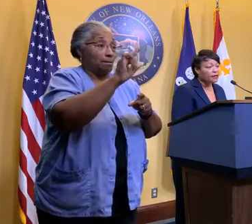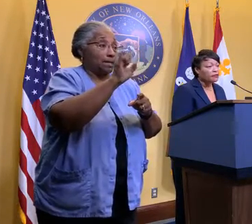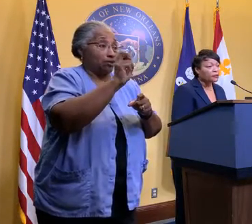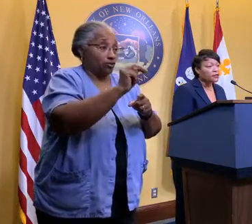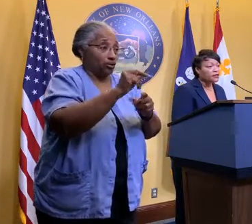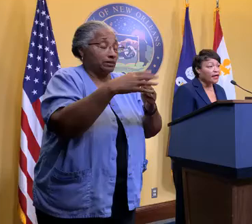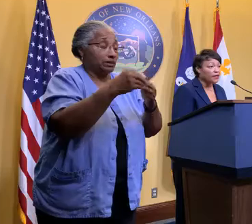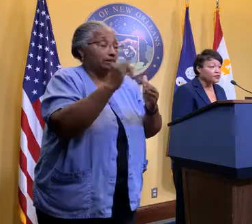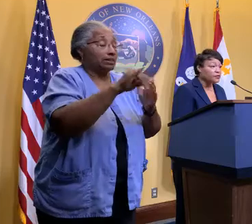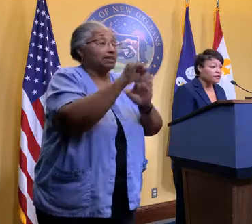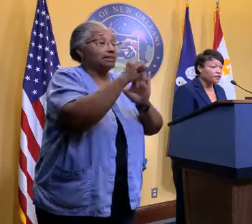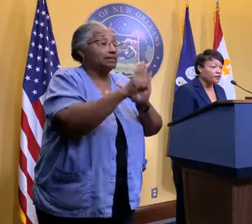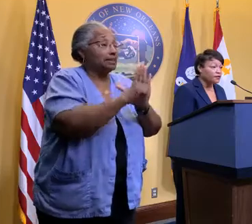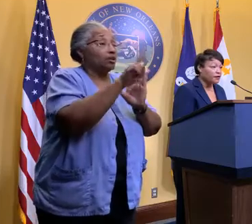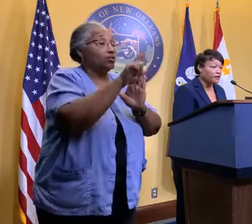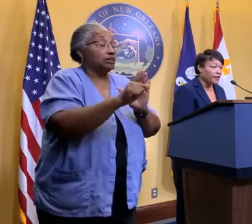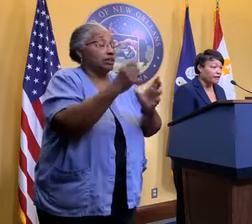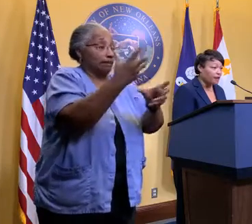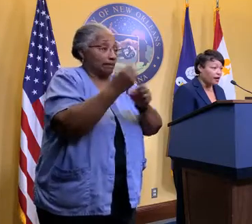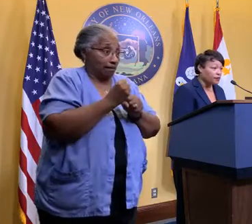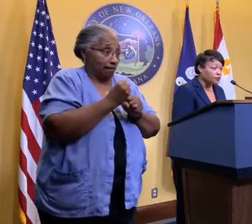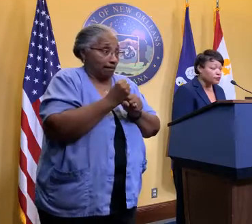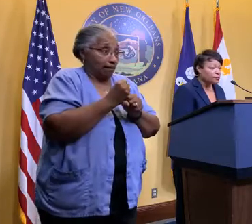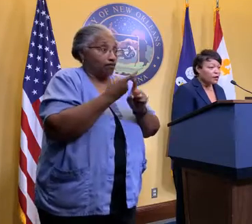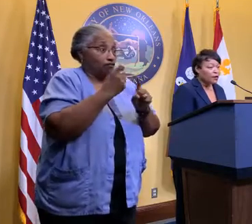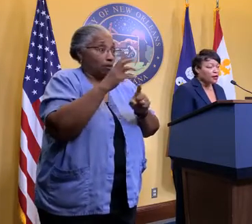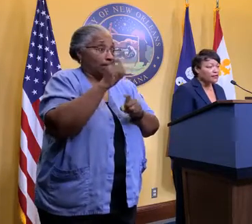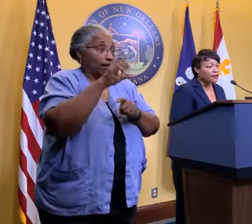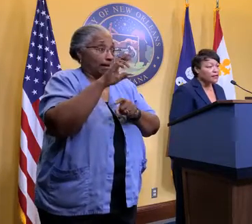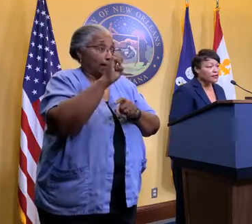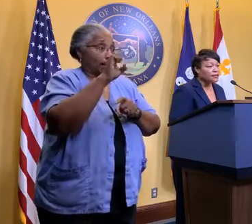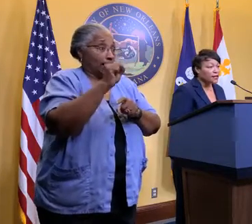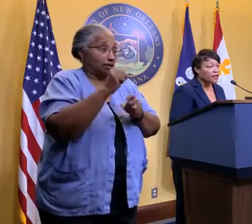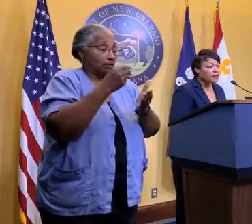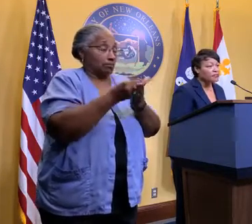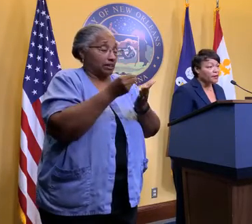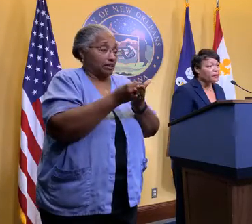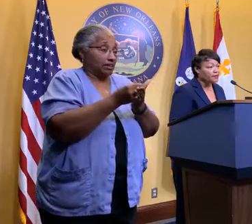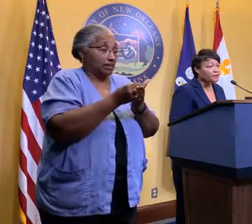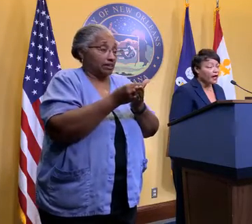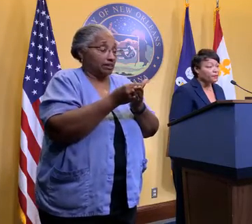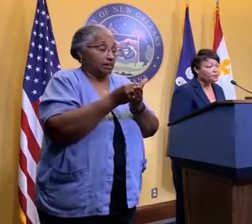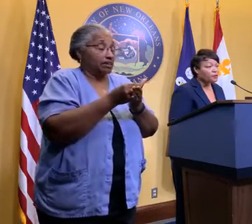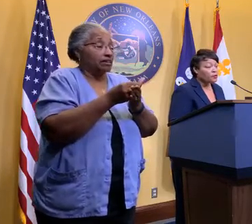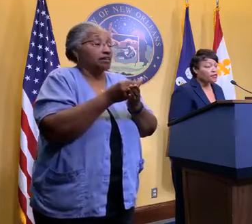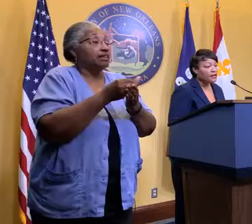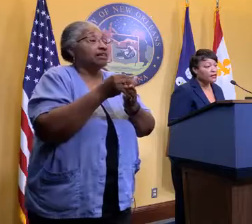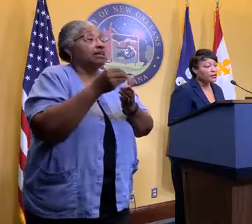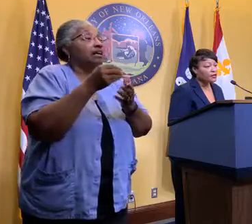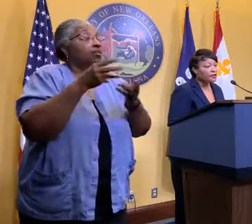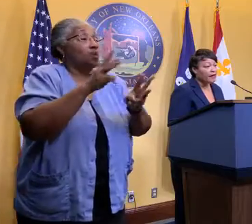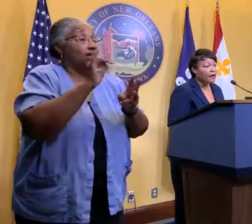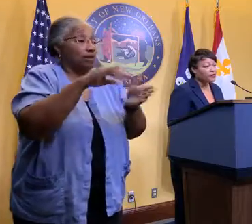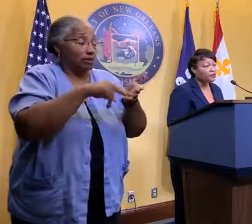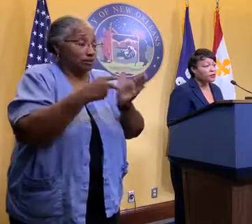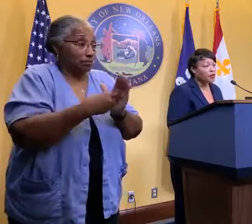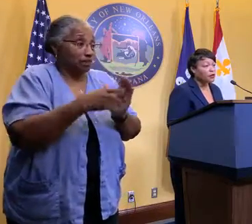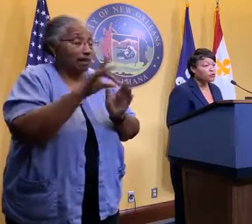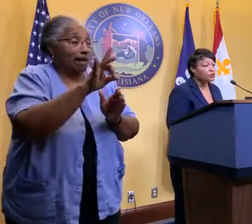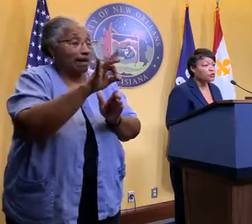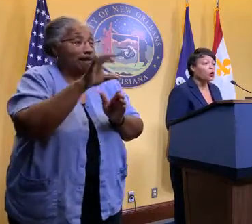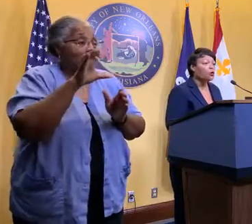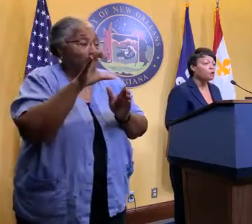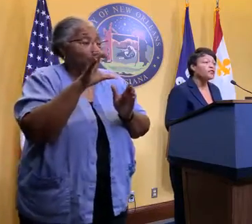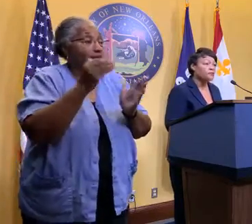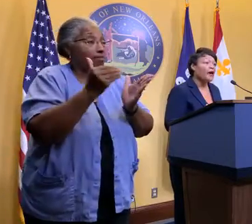the state of Louisiana received of CARES Act dollars, the intent and spirit of that was that 800,000